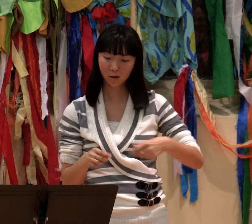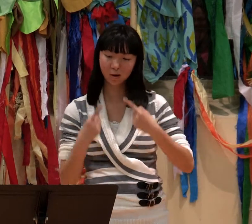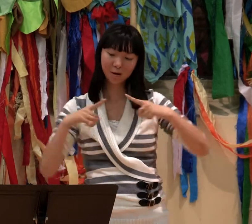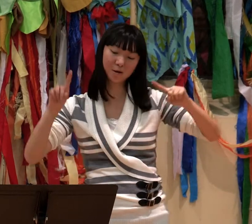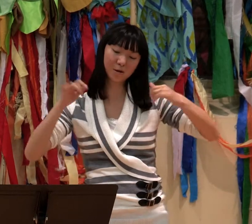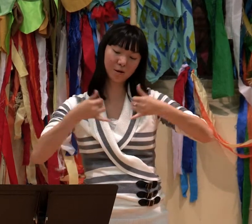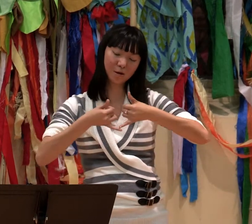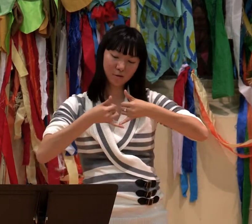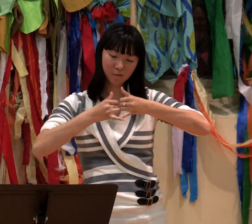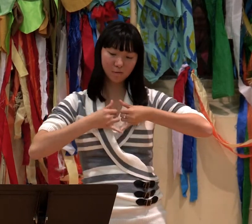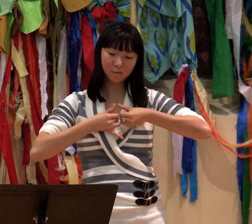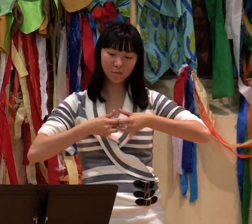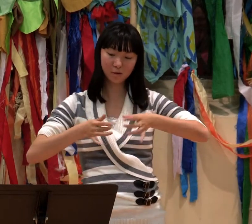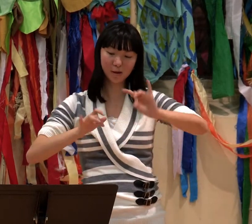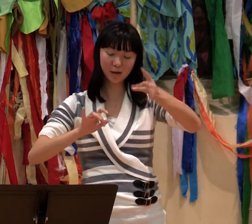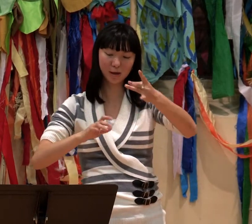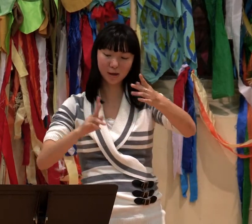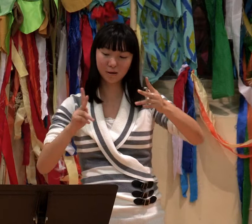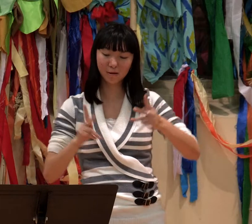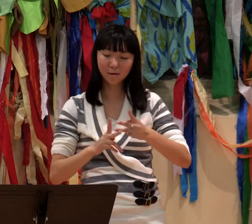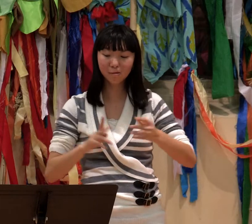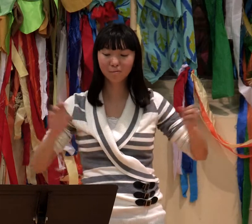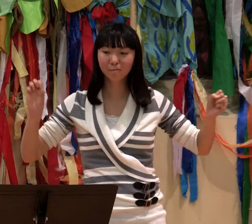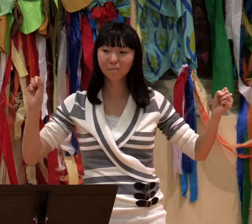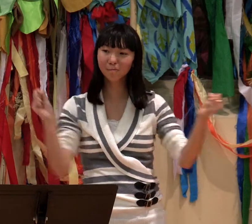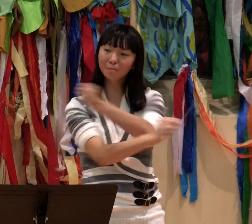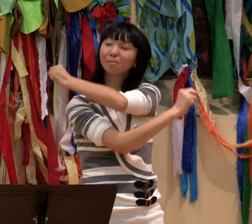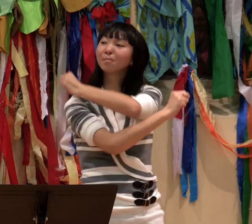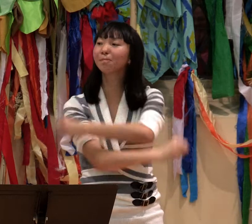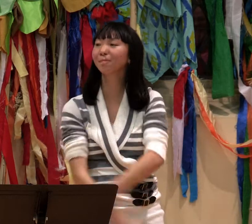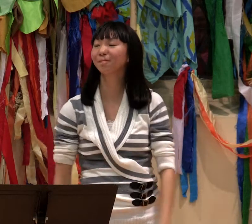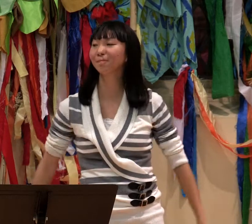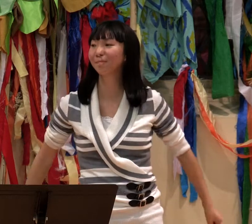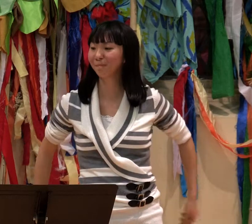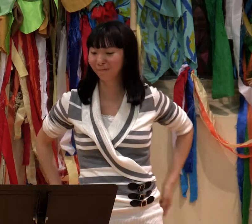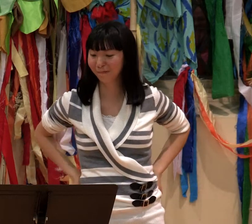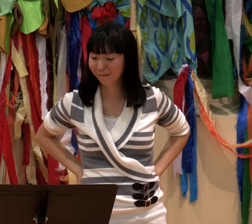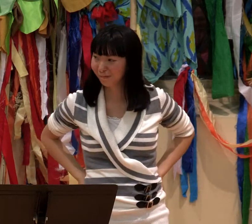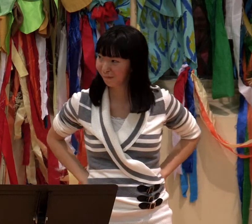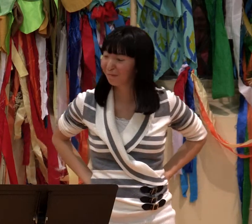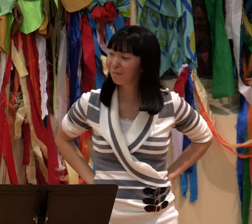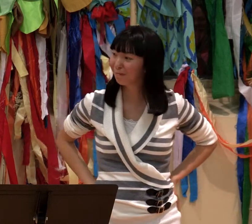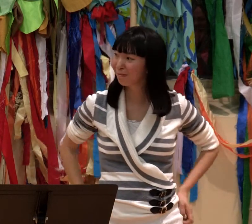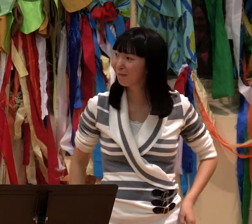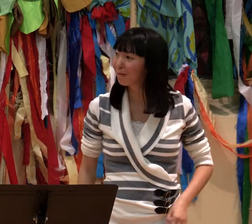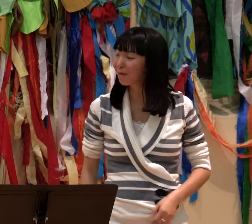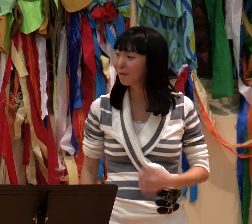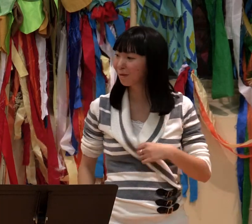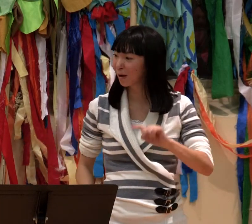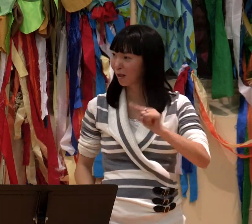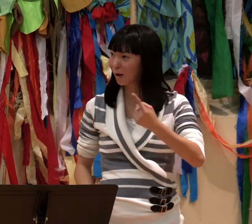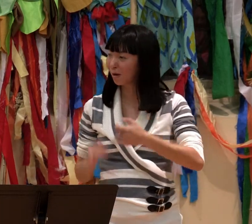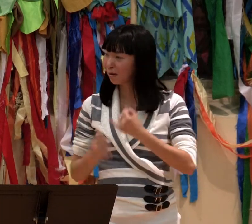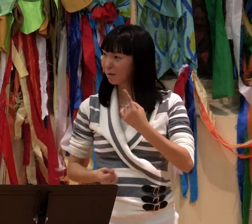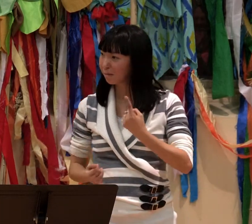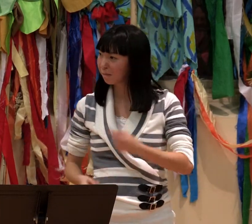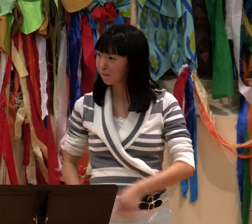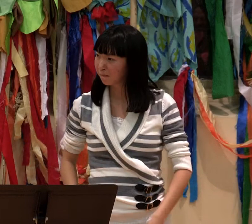Finally, a trophy. 8th place. Wow, win.